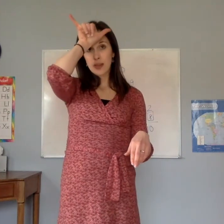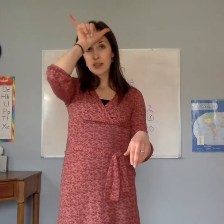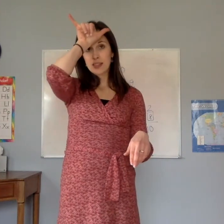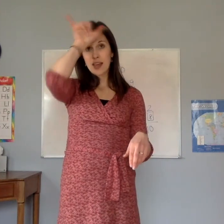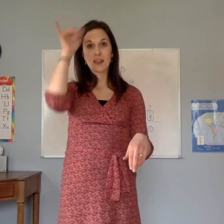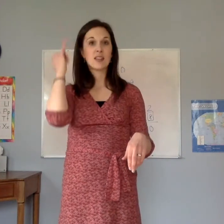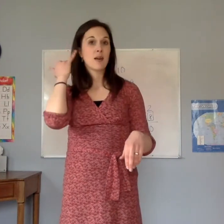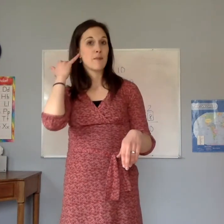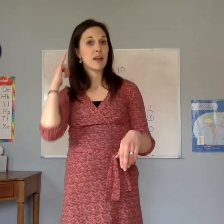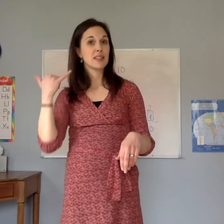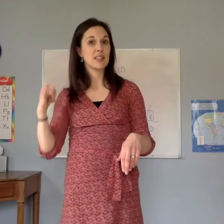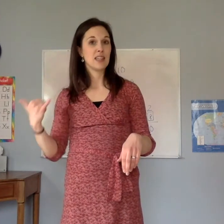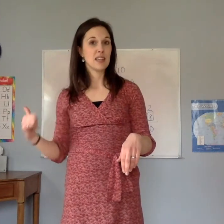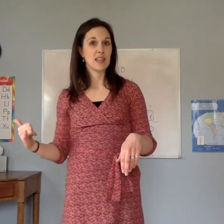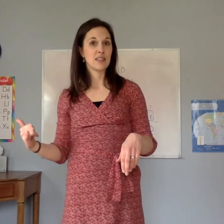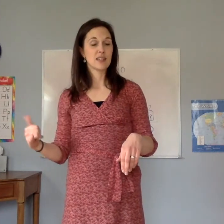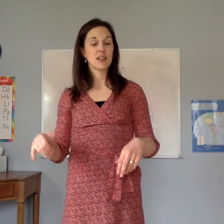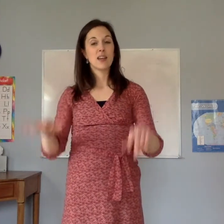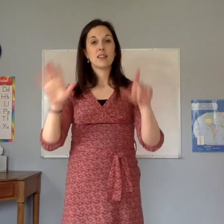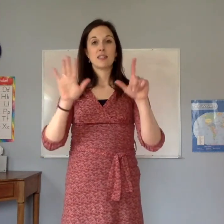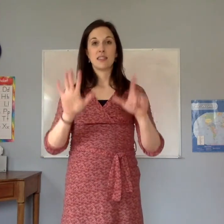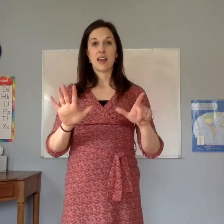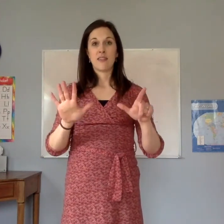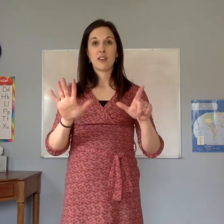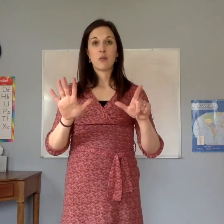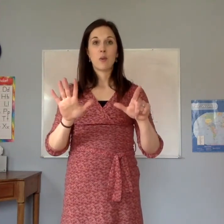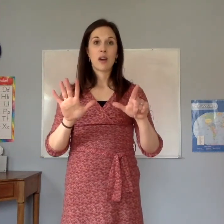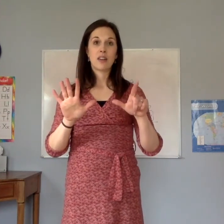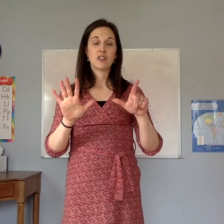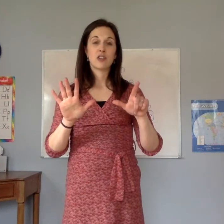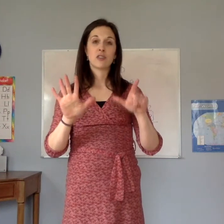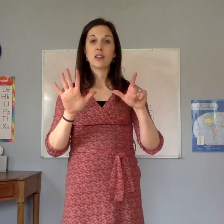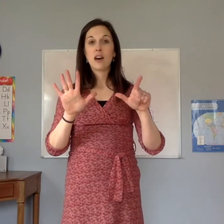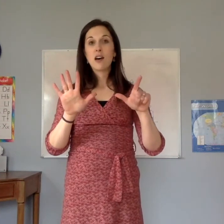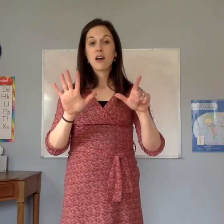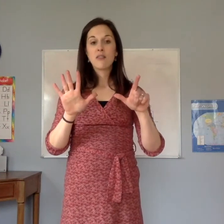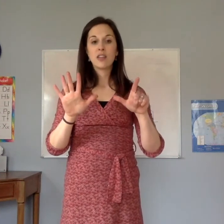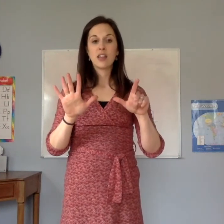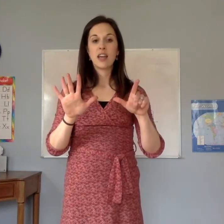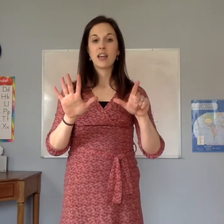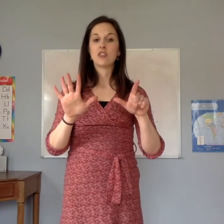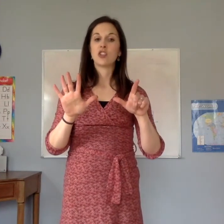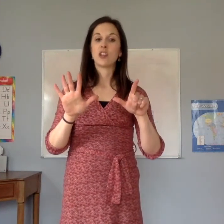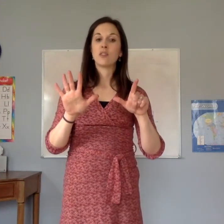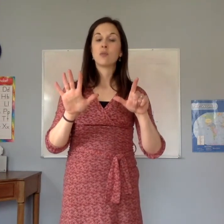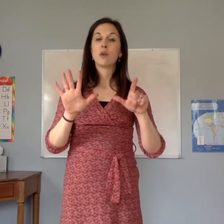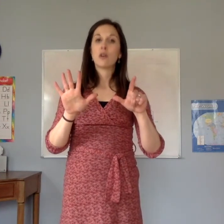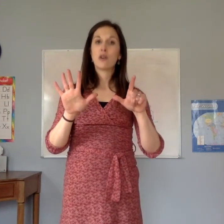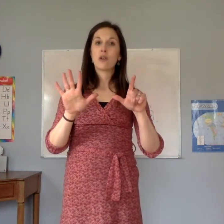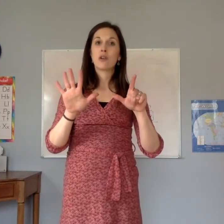Minoans and Mycenaeans. 7 wonders of the ancient